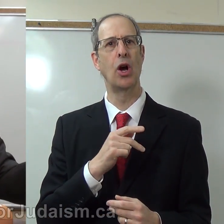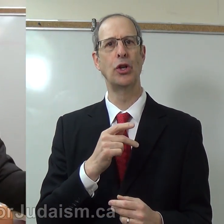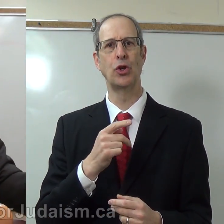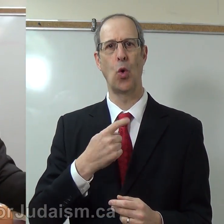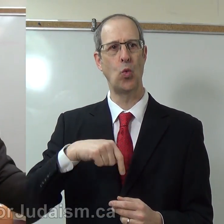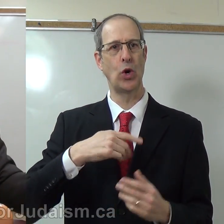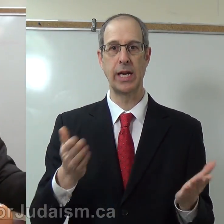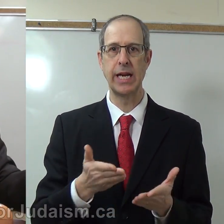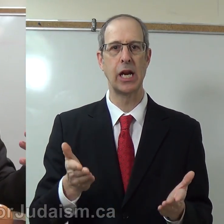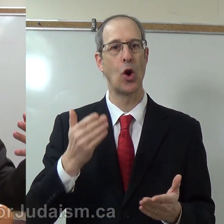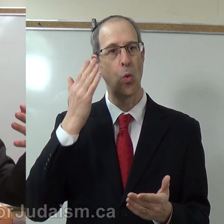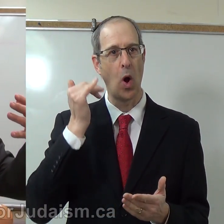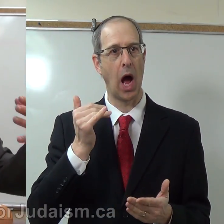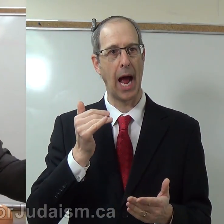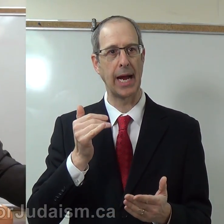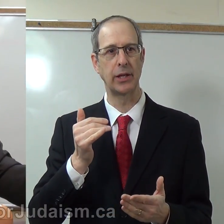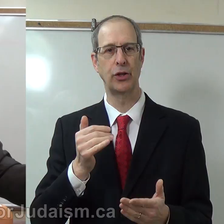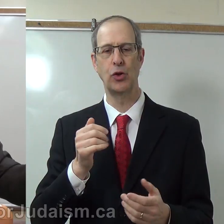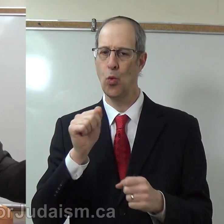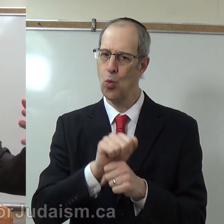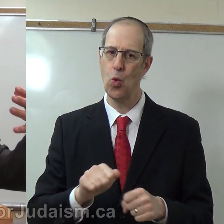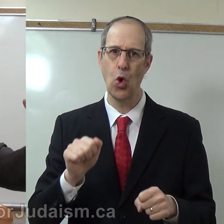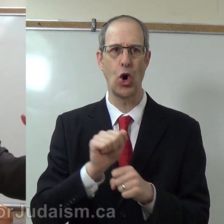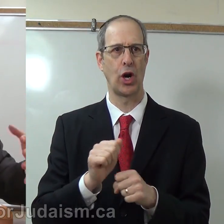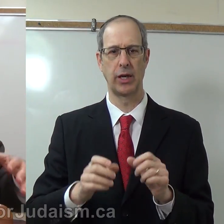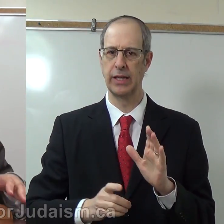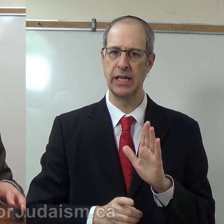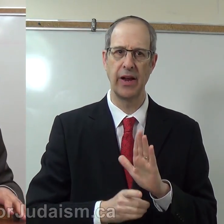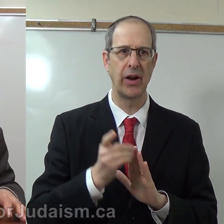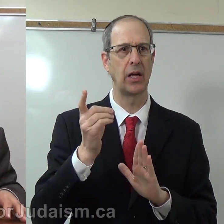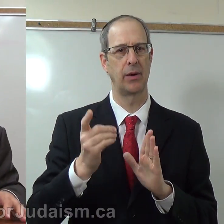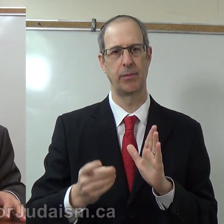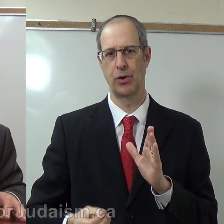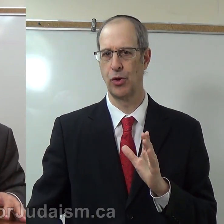work on them, to develop them, to grow.